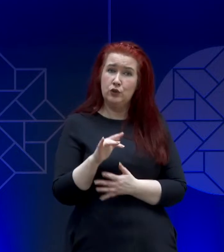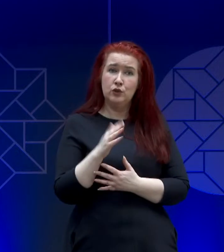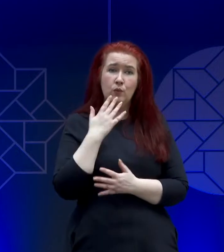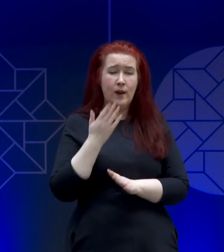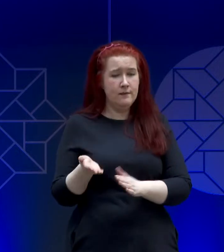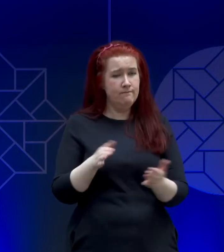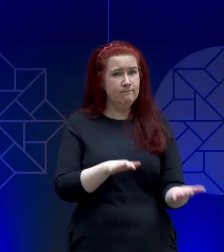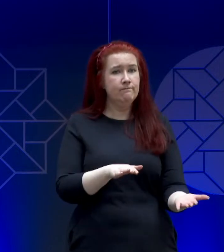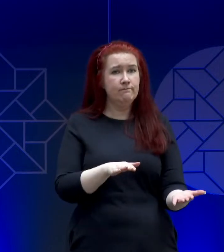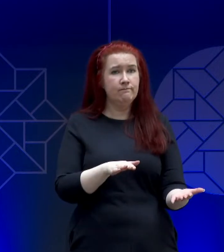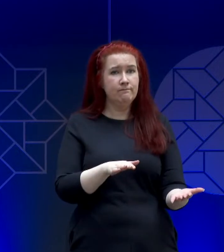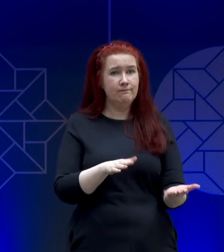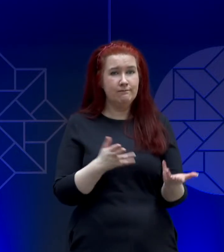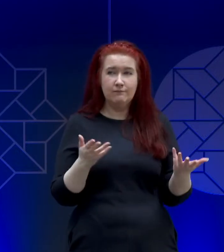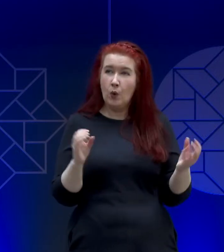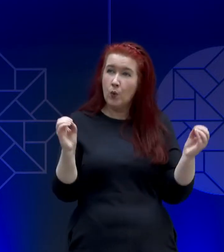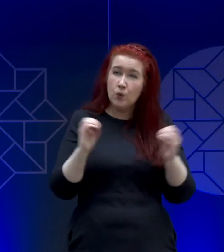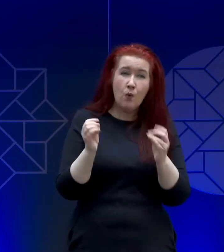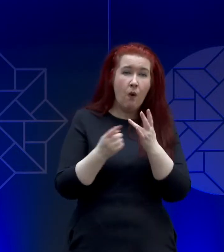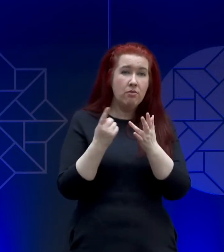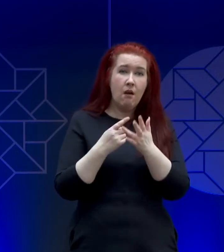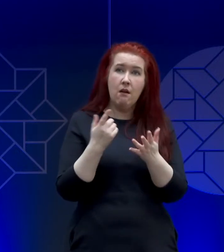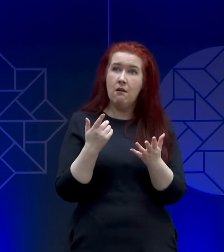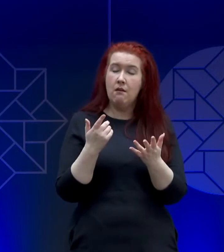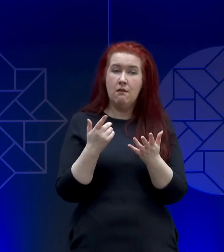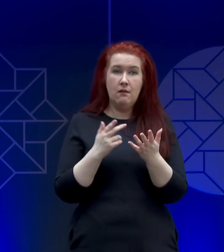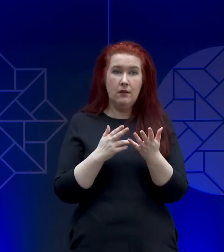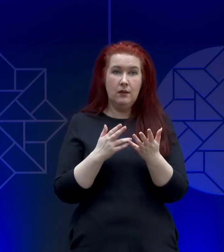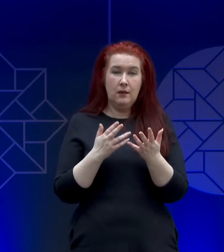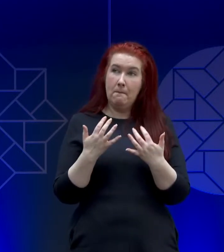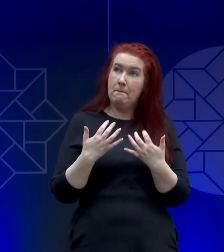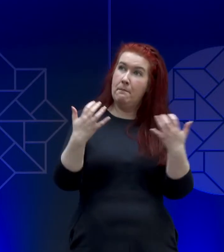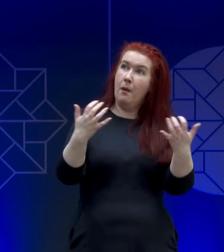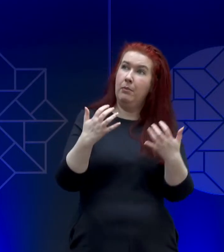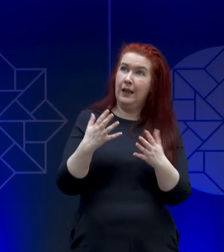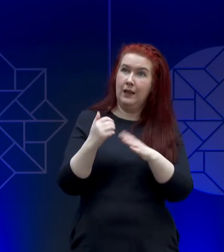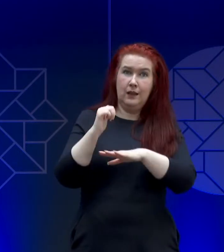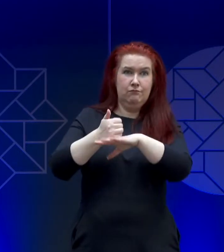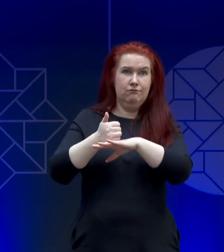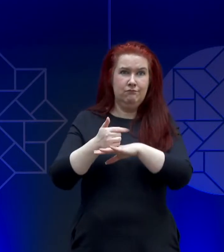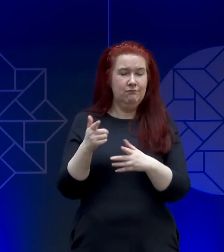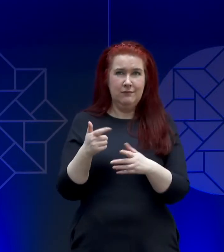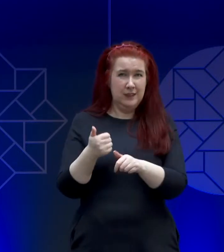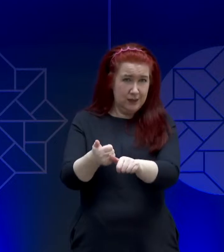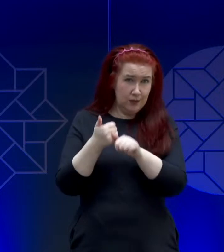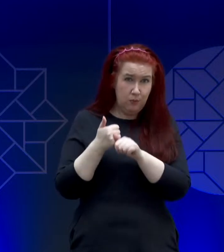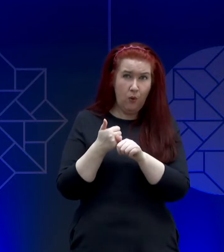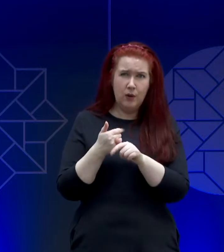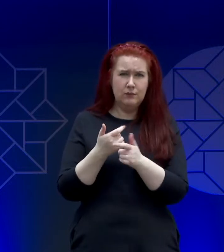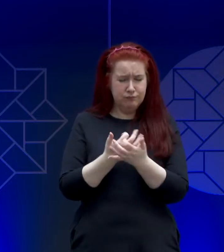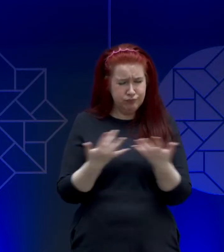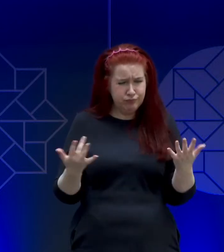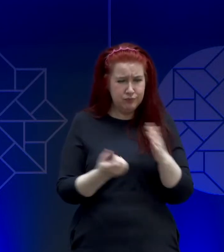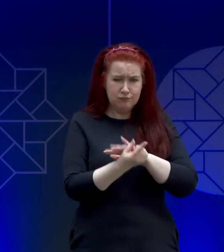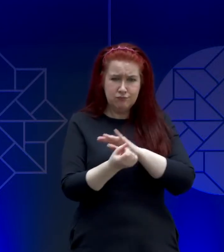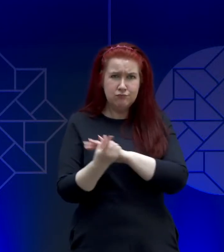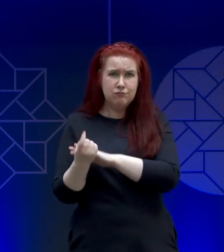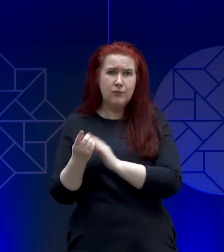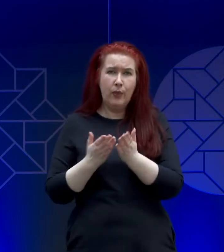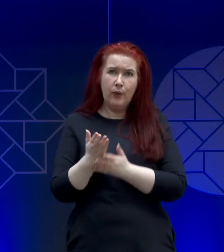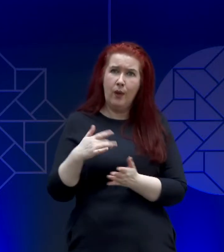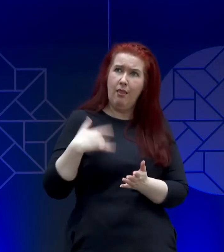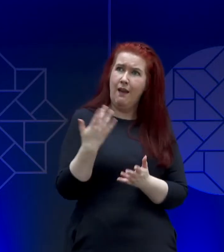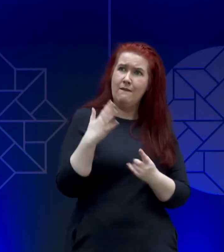end. No other public institution supports us with so much care through life's biggest